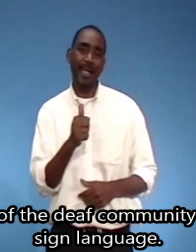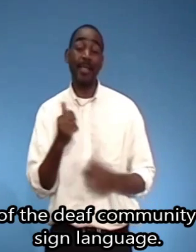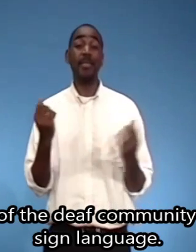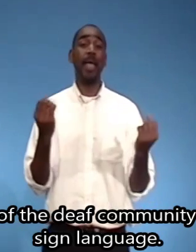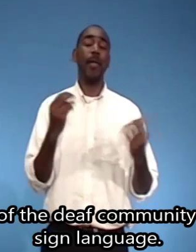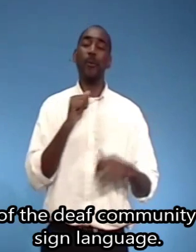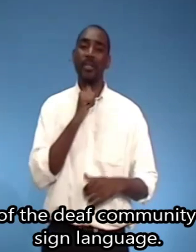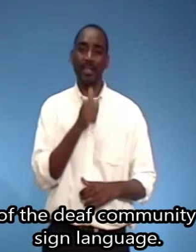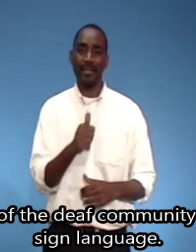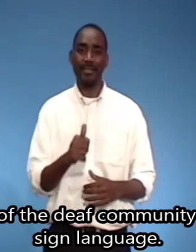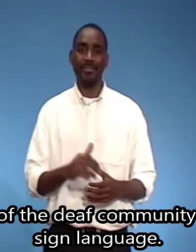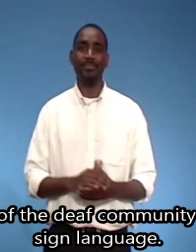language.